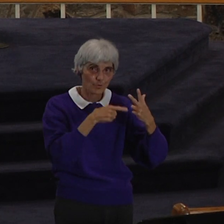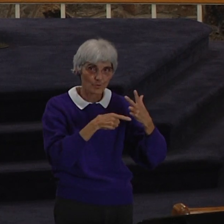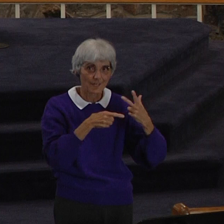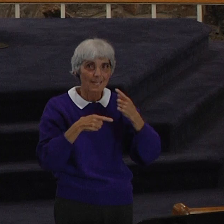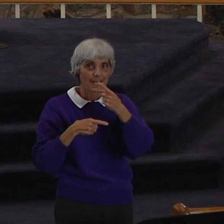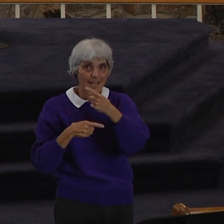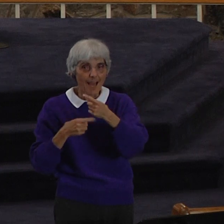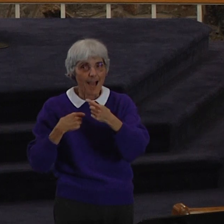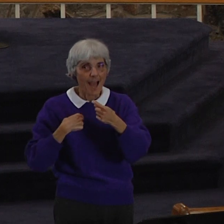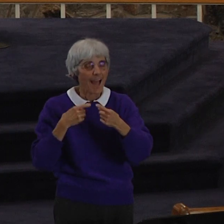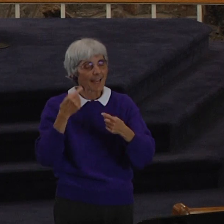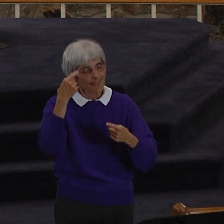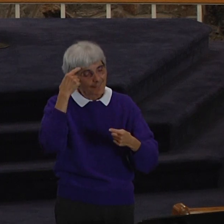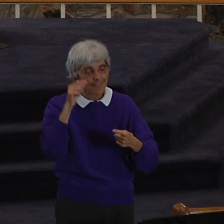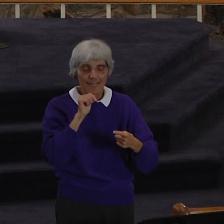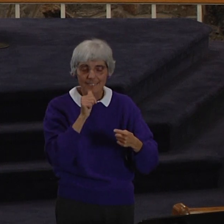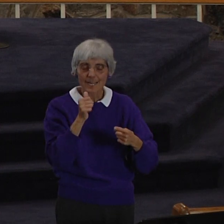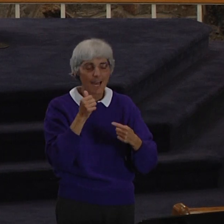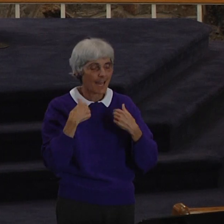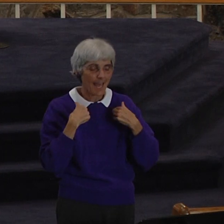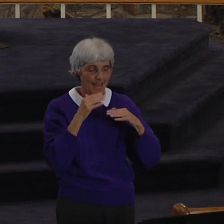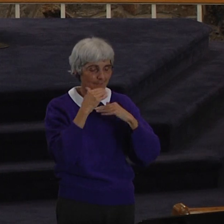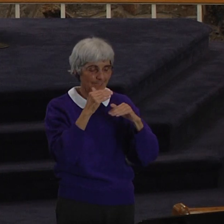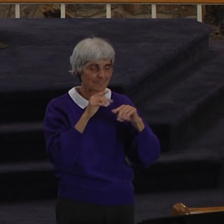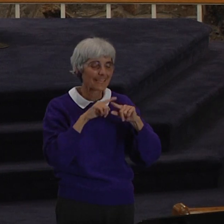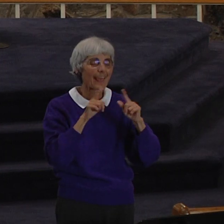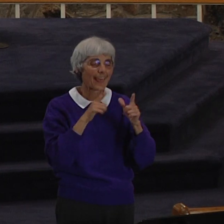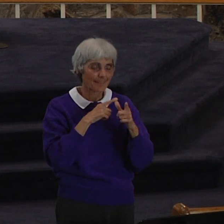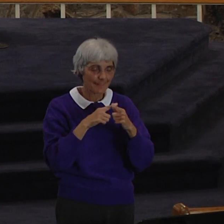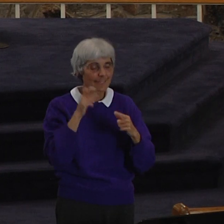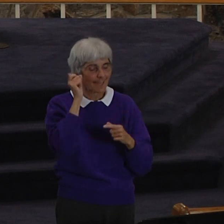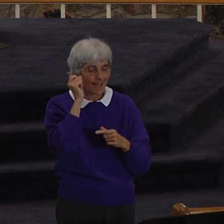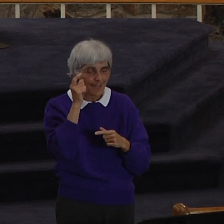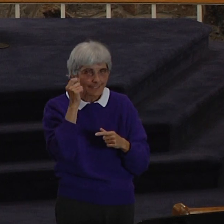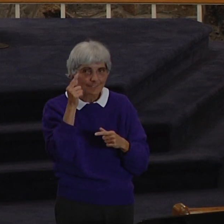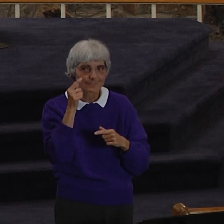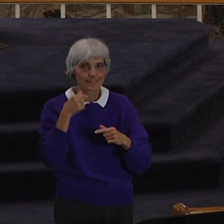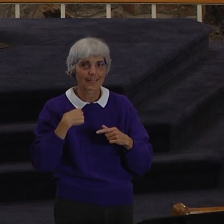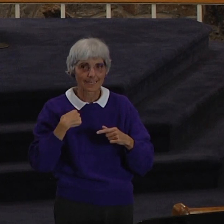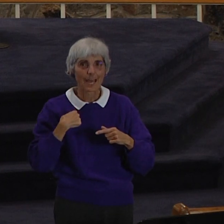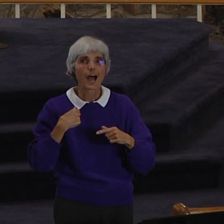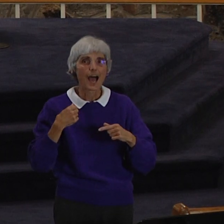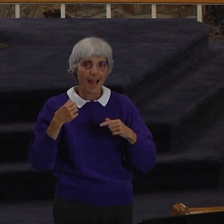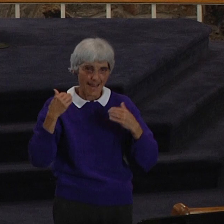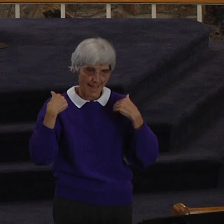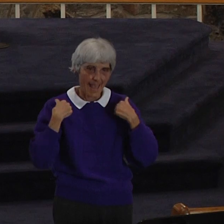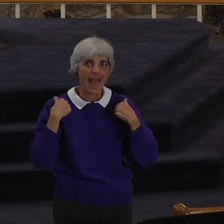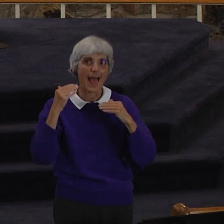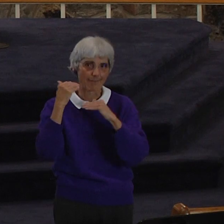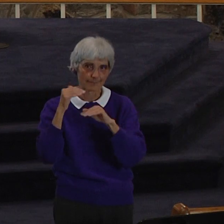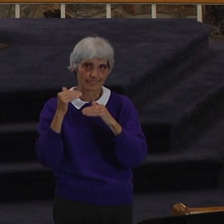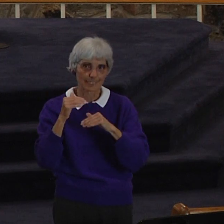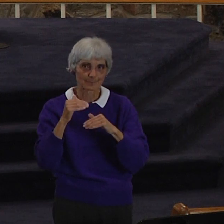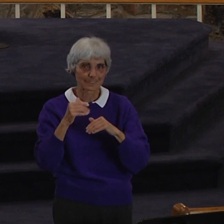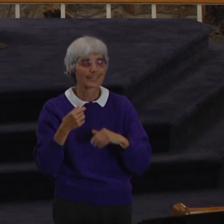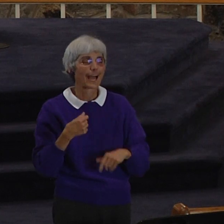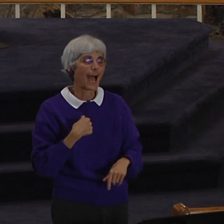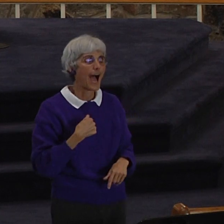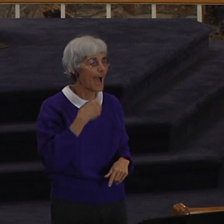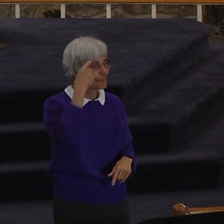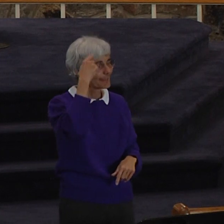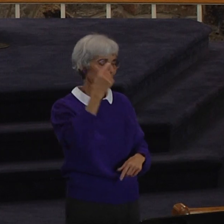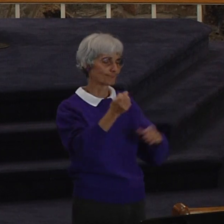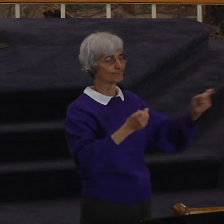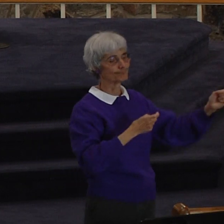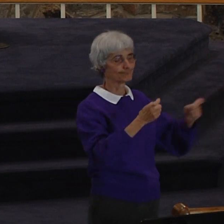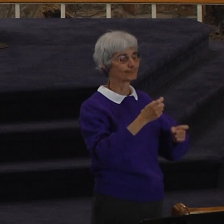we started at the point where we feel like we are in control. And the message ended with